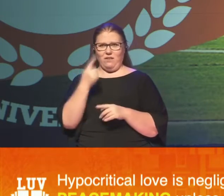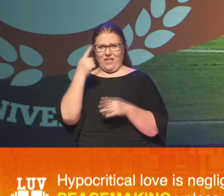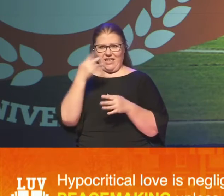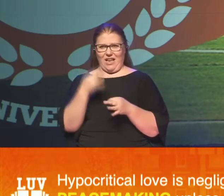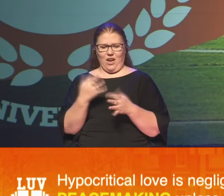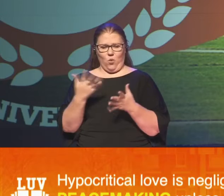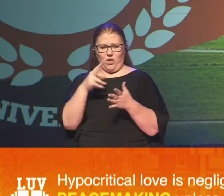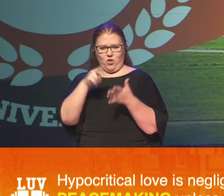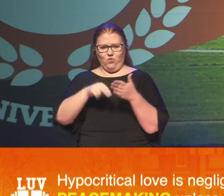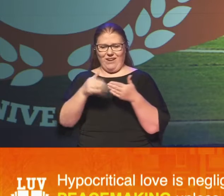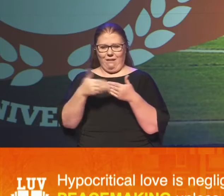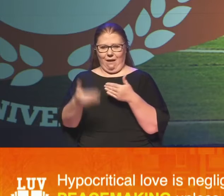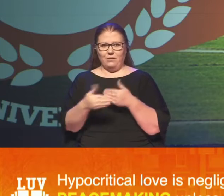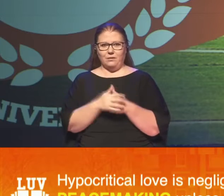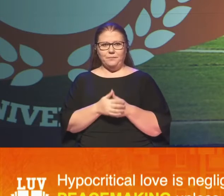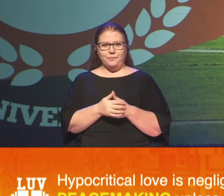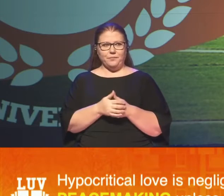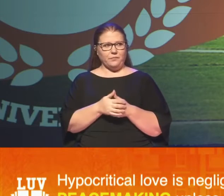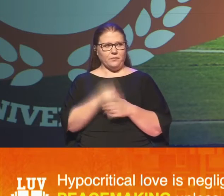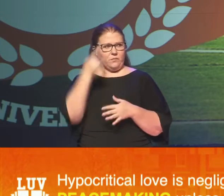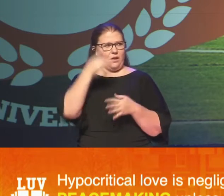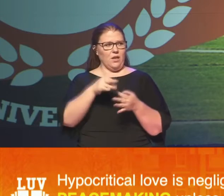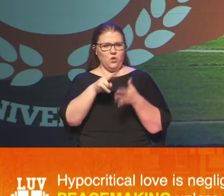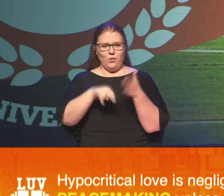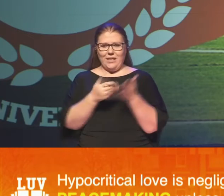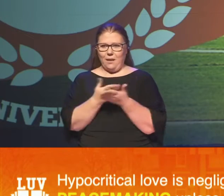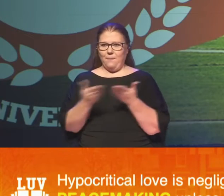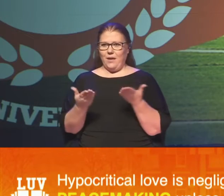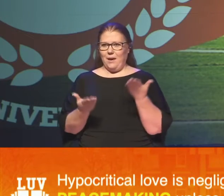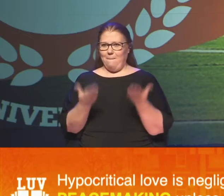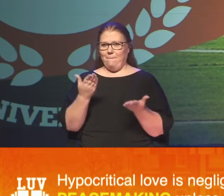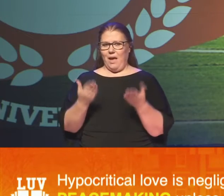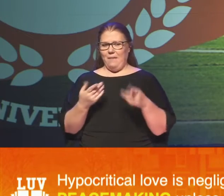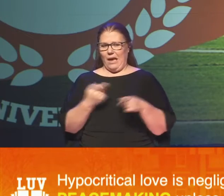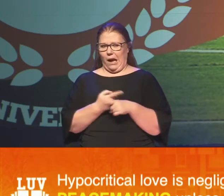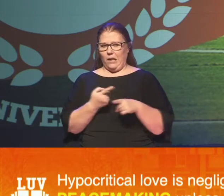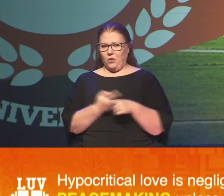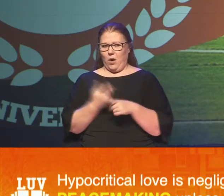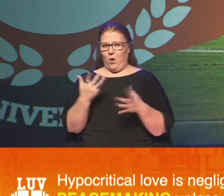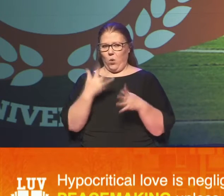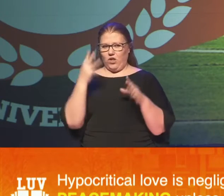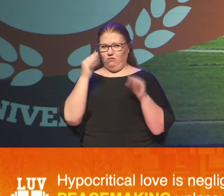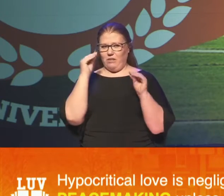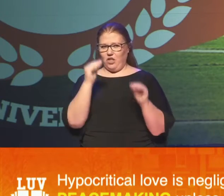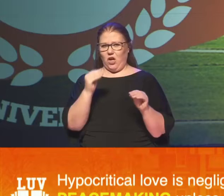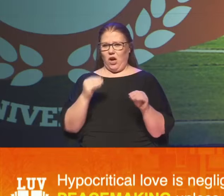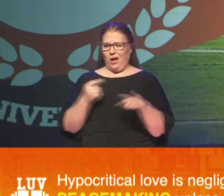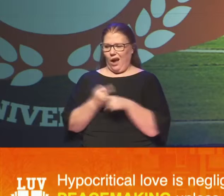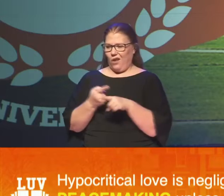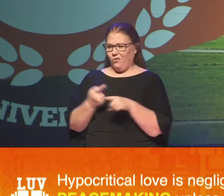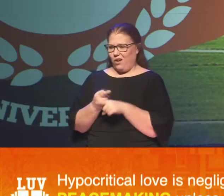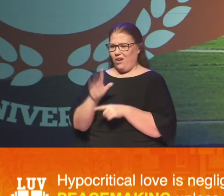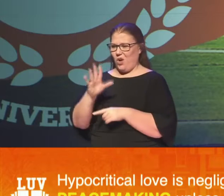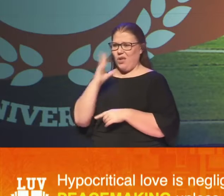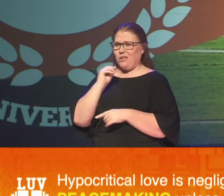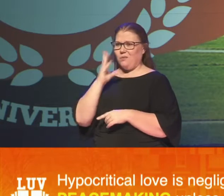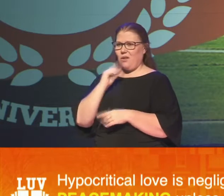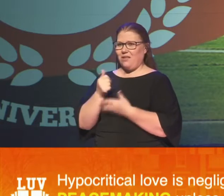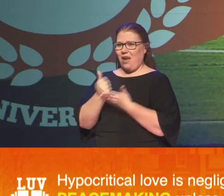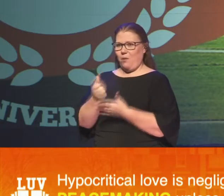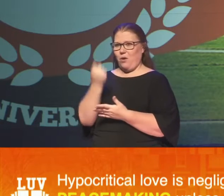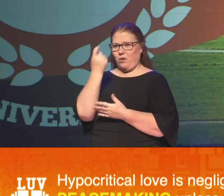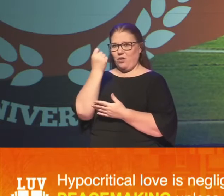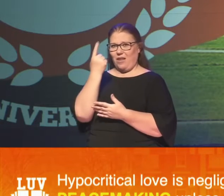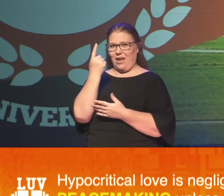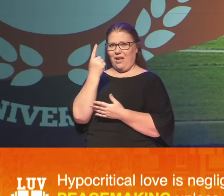next? Are you choosing to read something that maybe is contrary to what you've been taught, contradictory to your experience, to help you understand